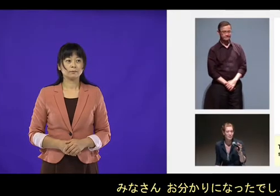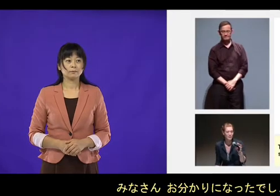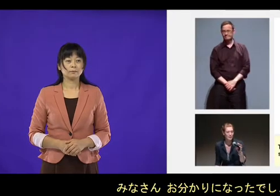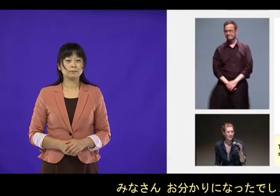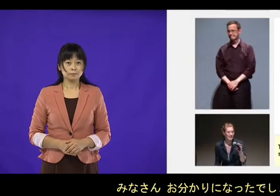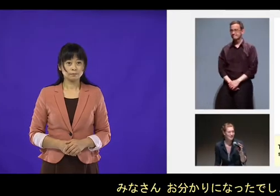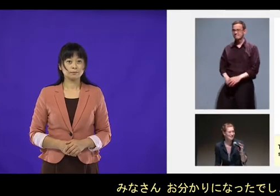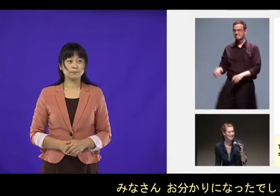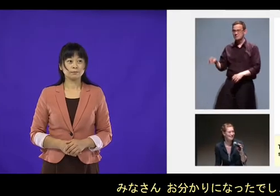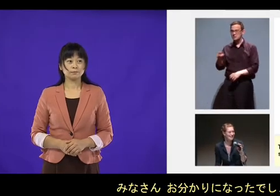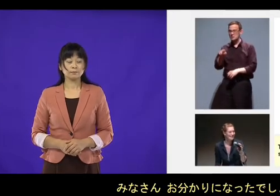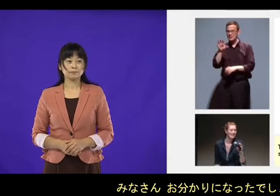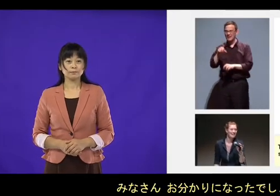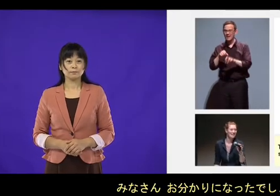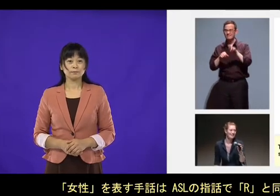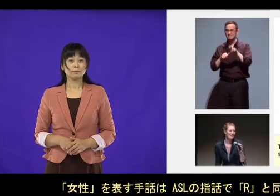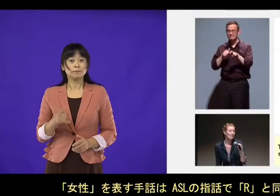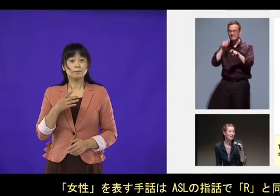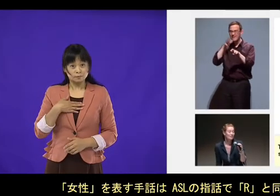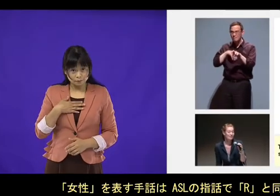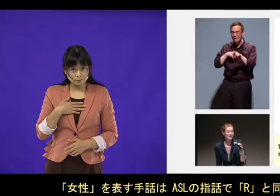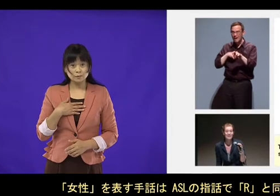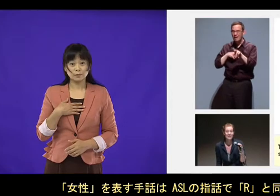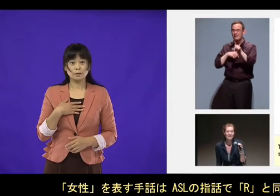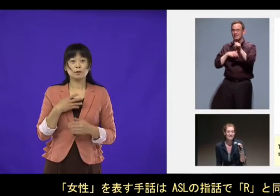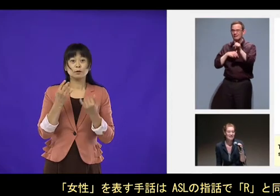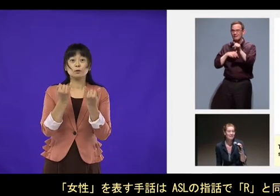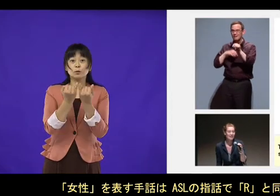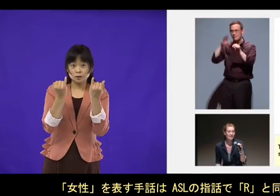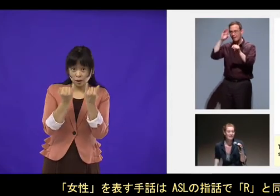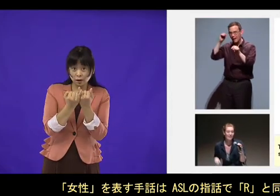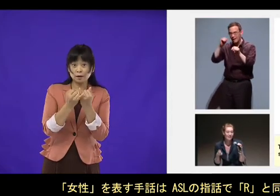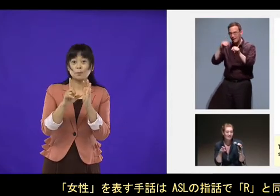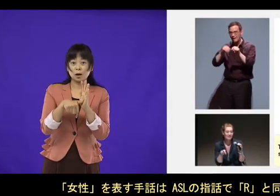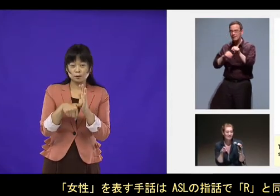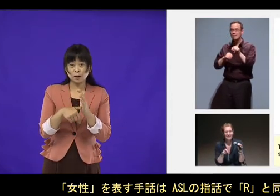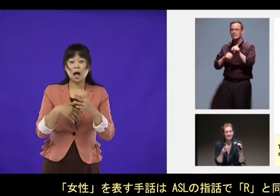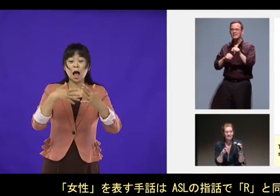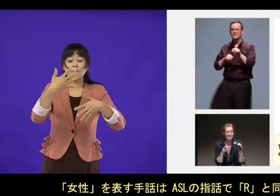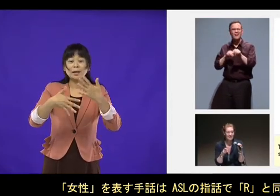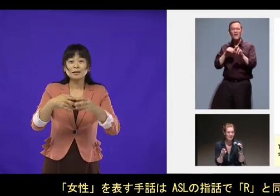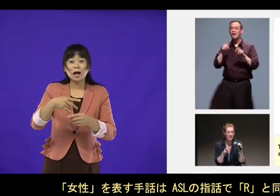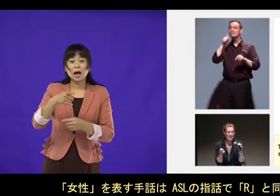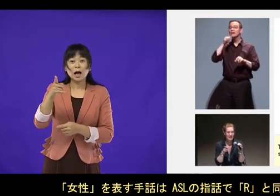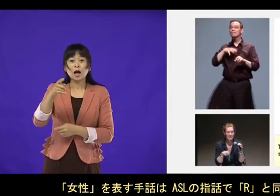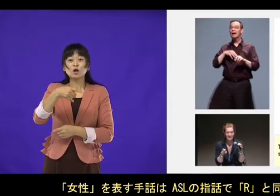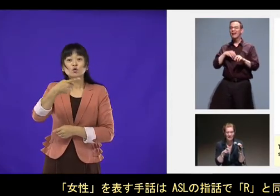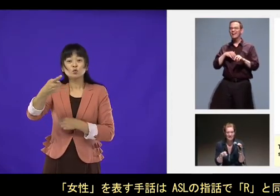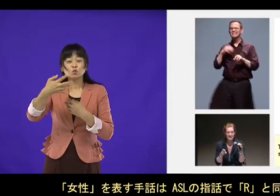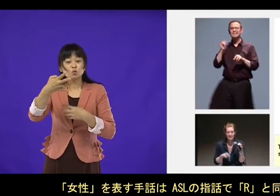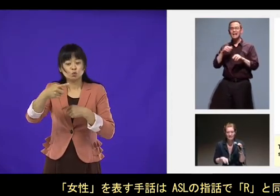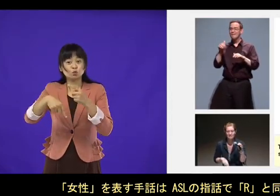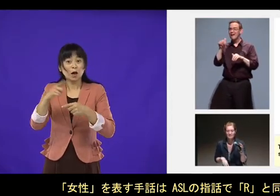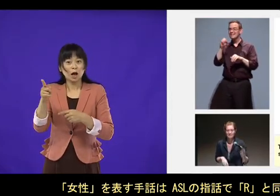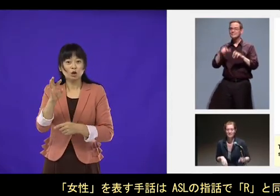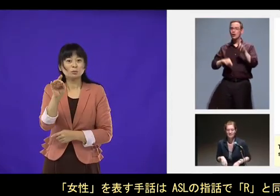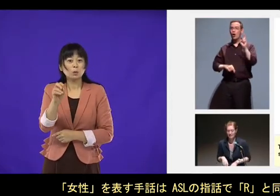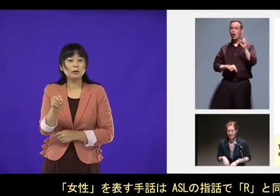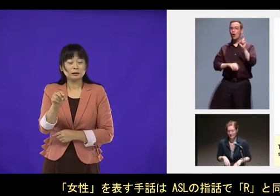So I hope you all got that. The sign for female is the same like the R in finger spelling